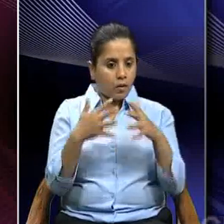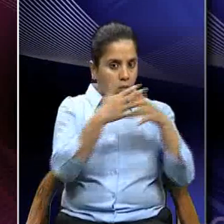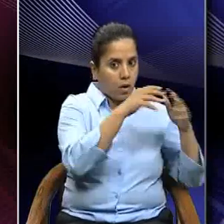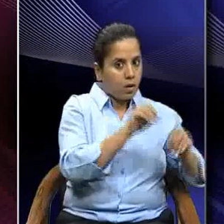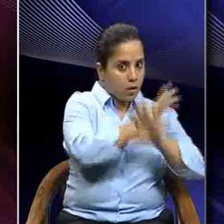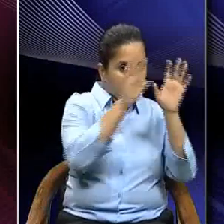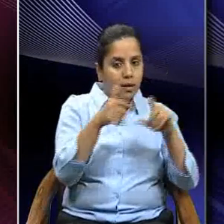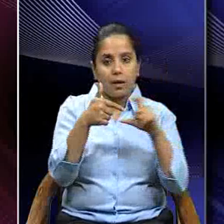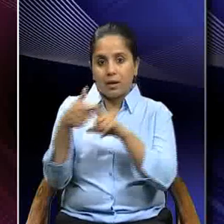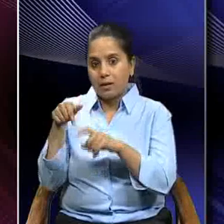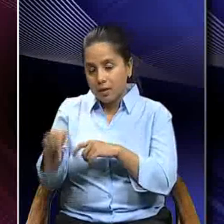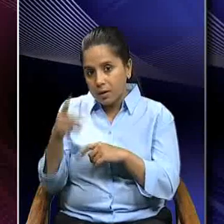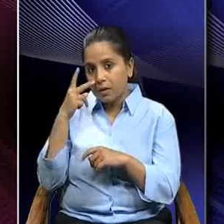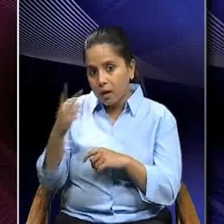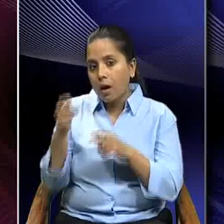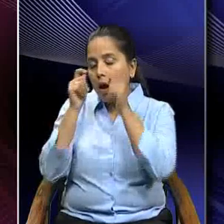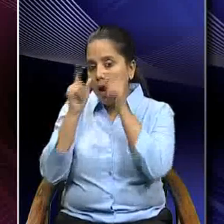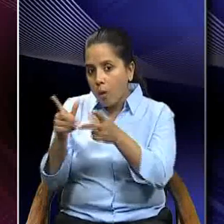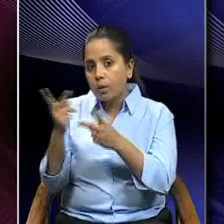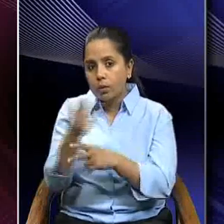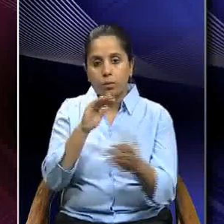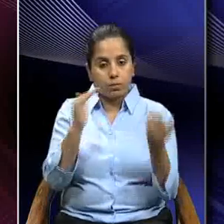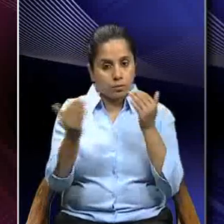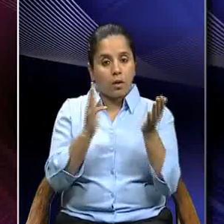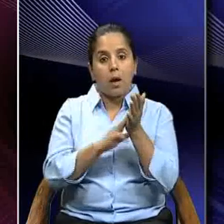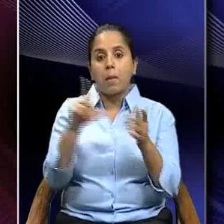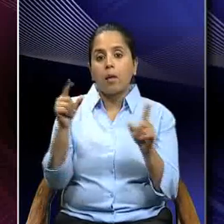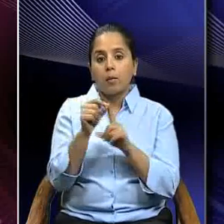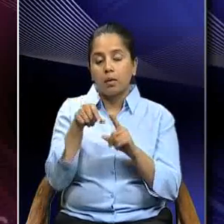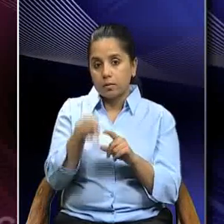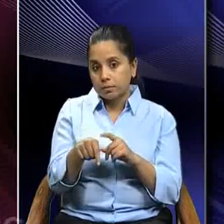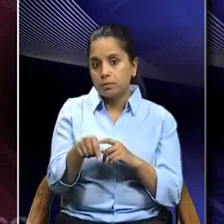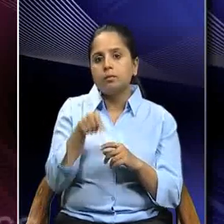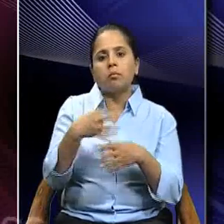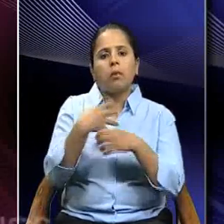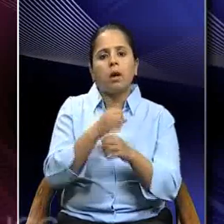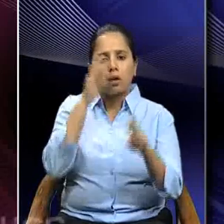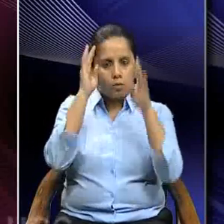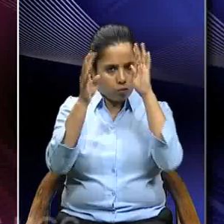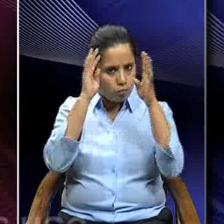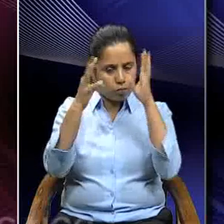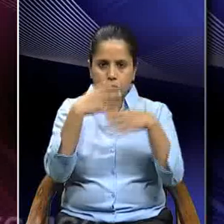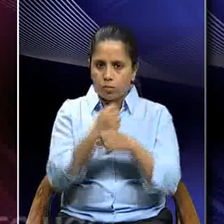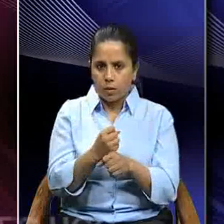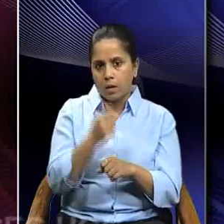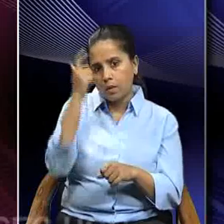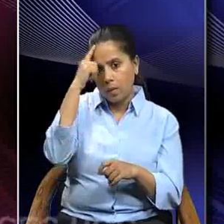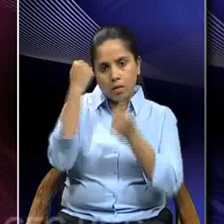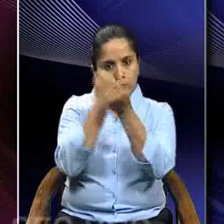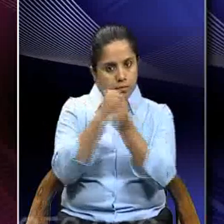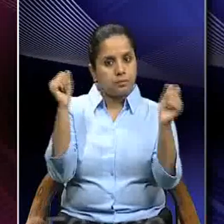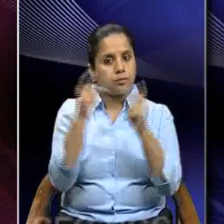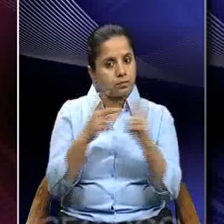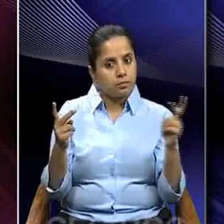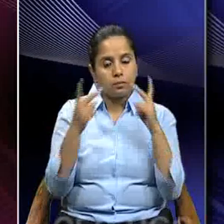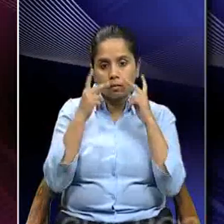Eastern awakening from this point of view, MLP is basically creativity oriented. That is, mind liberation is